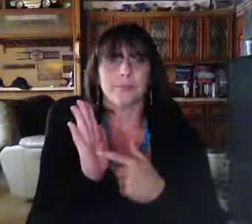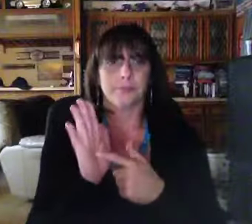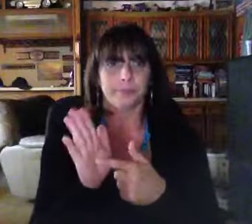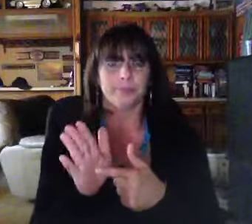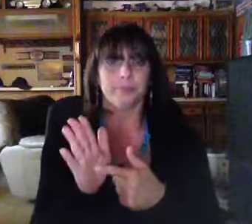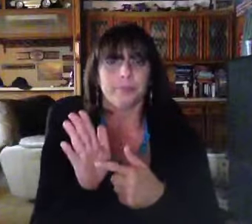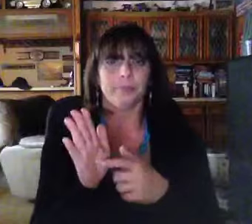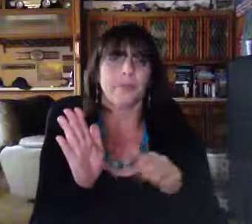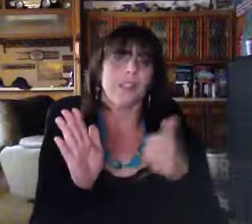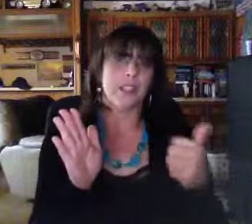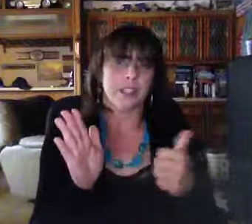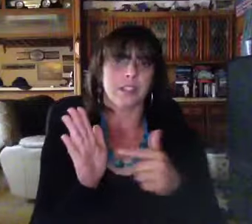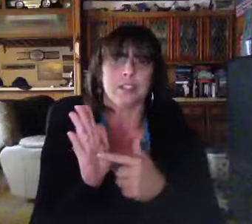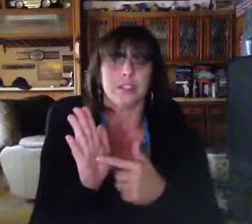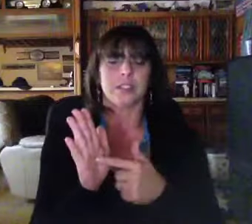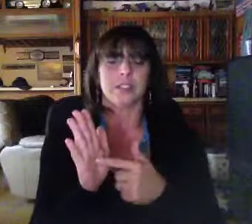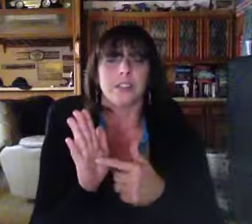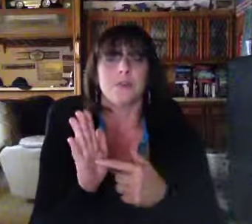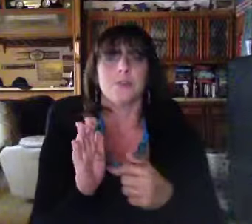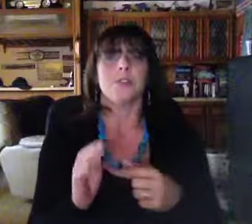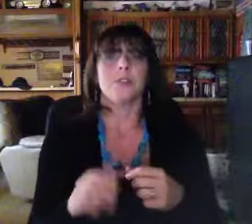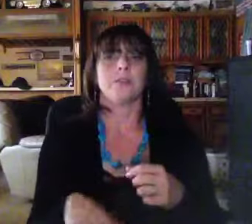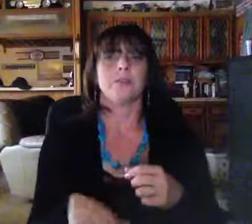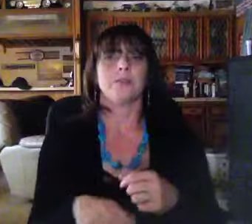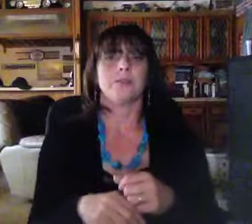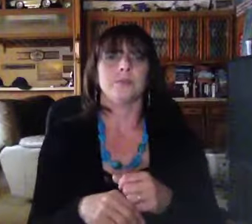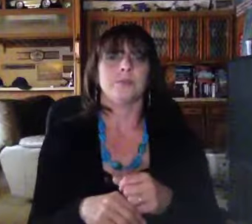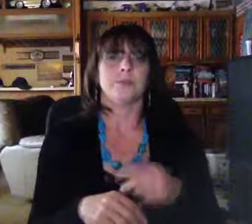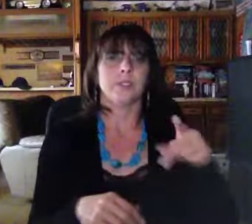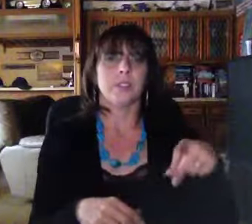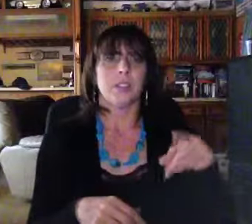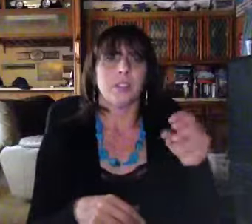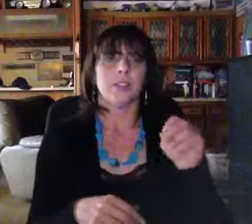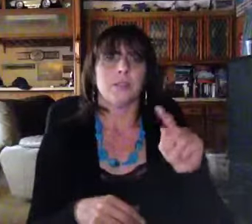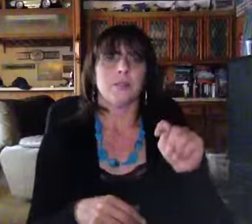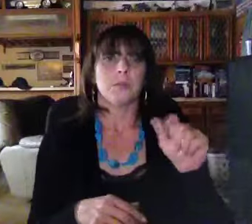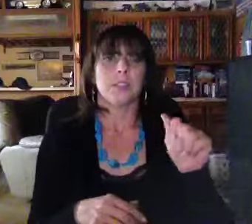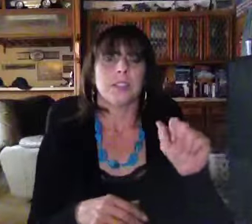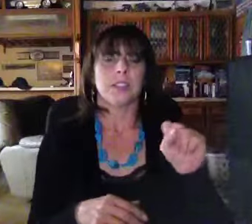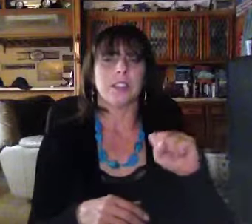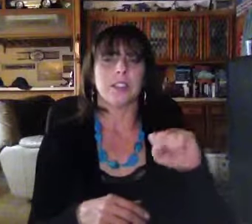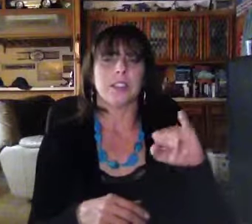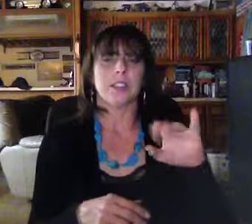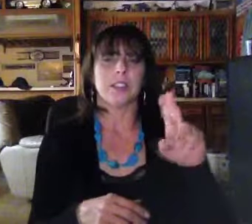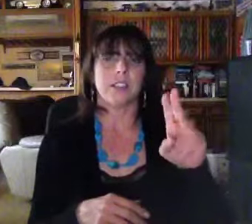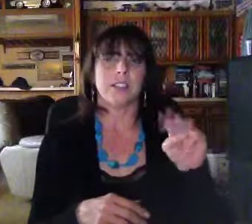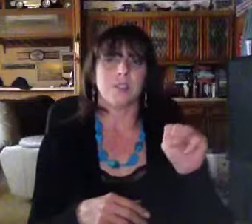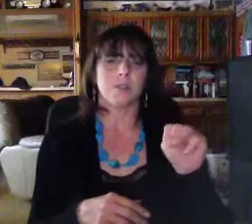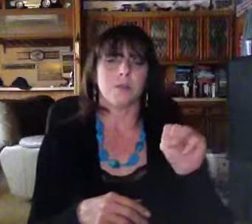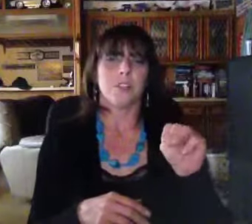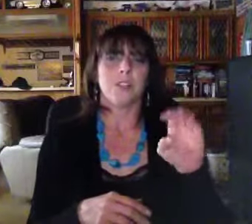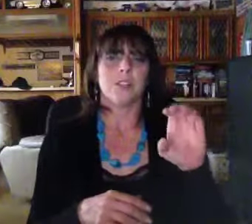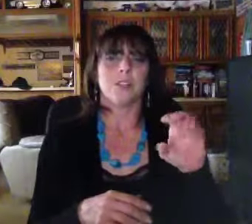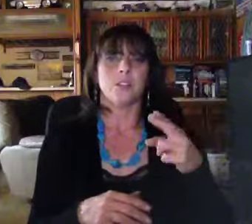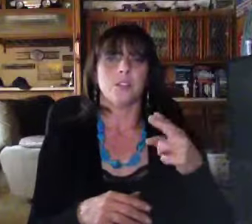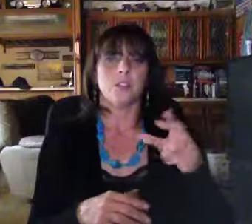gas. When the 2 react, we get a compound potassium chloride, KCl. Why KCl? Because